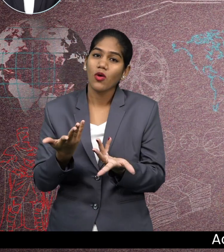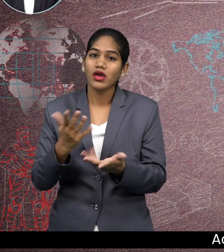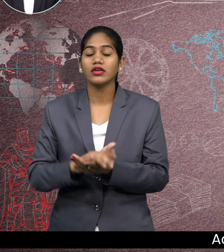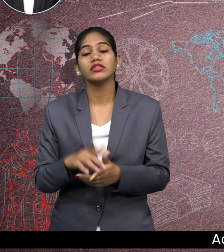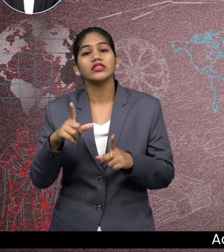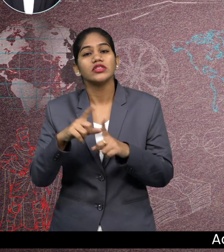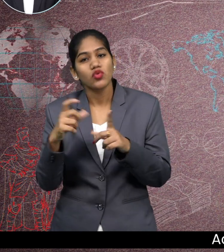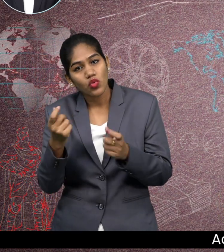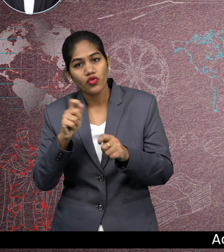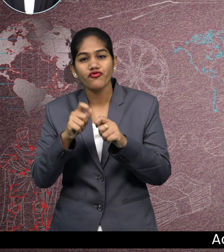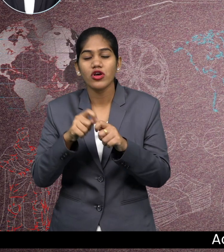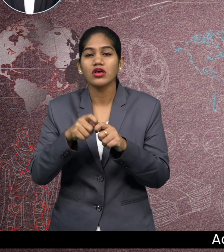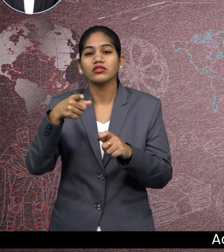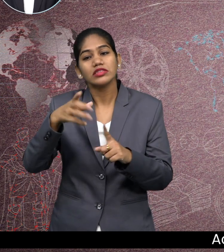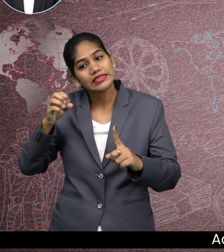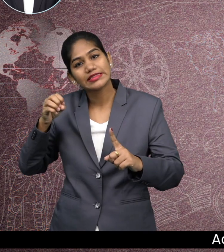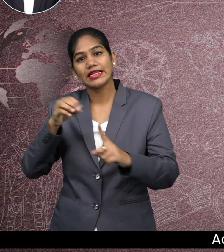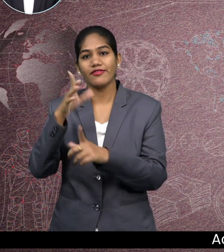action into effect.